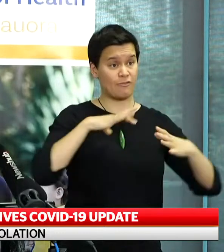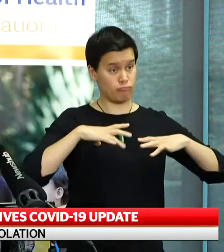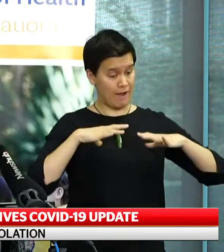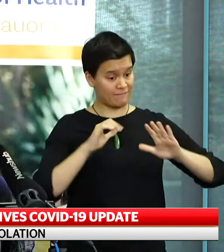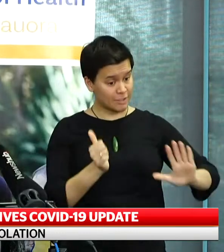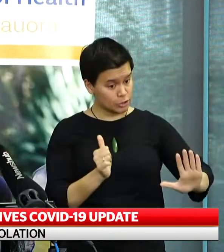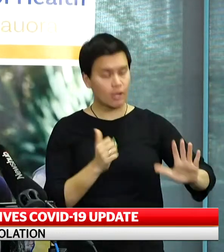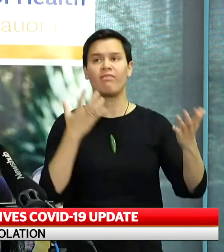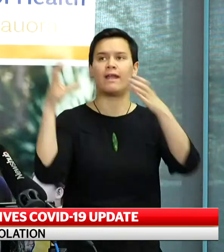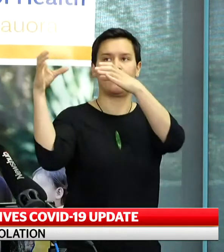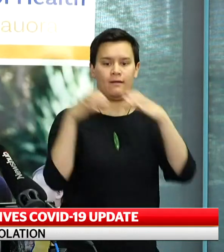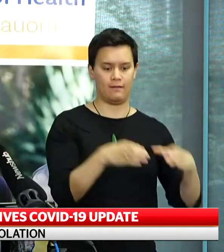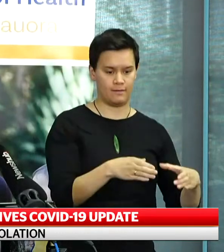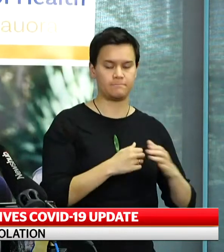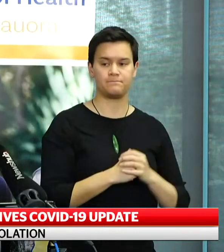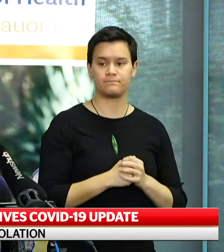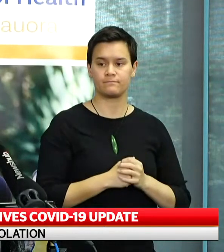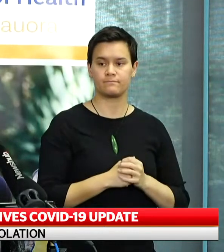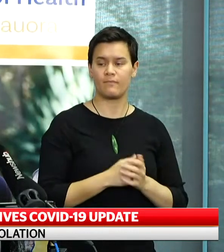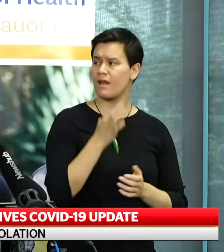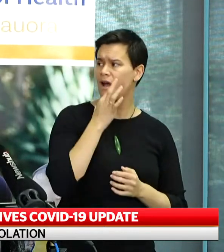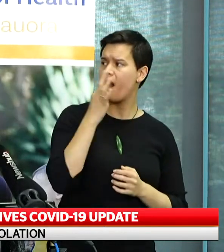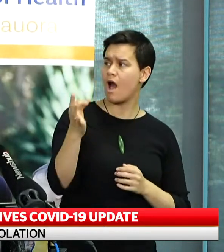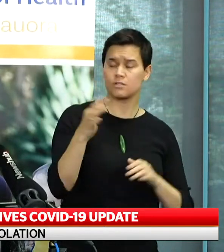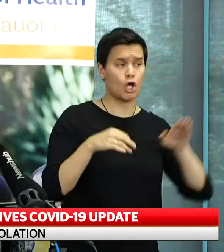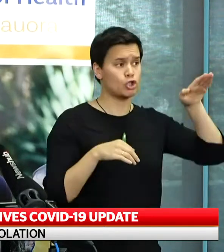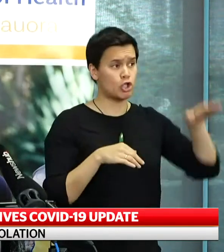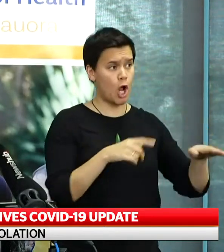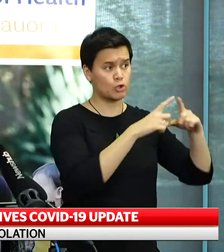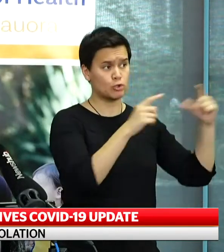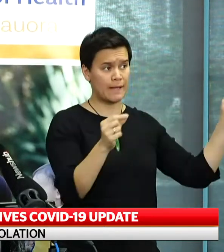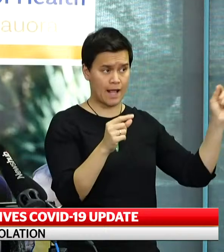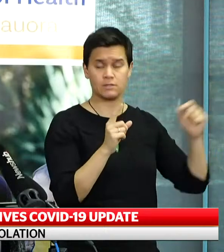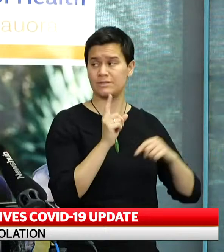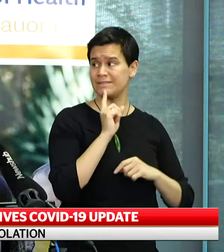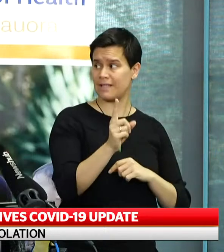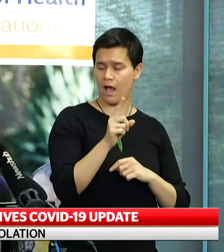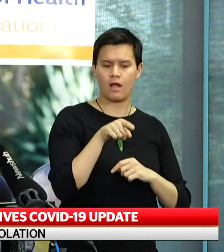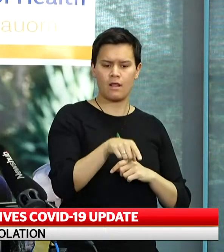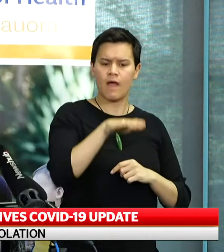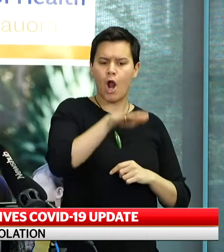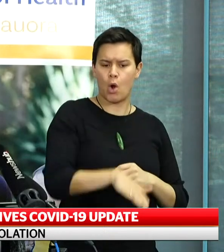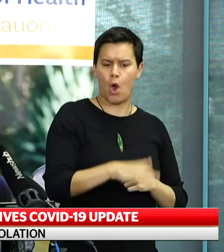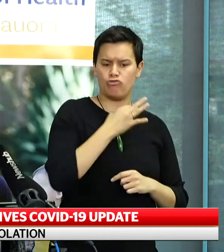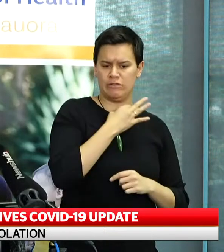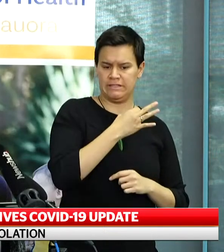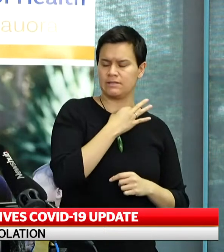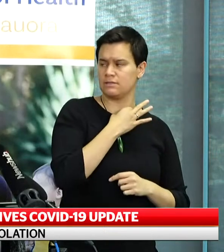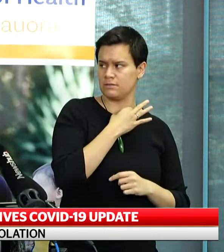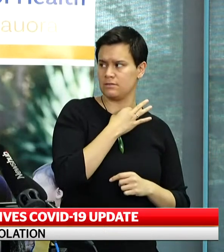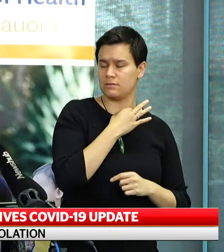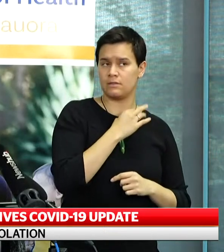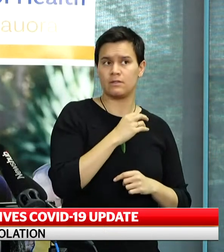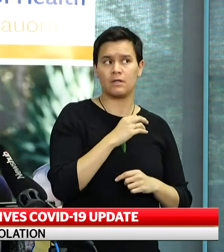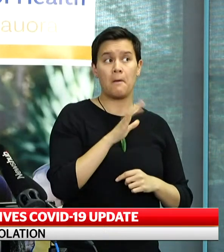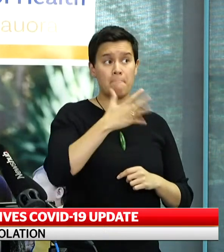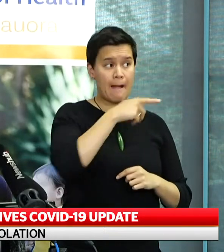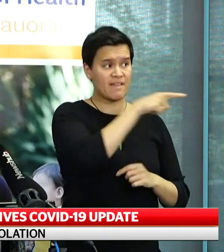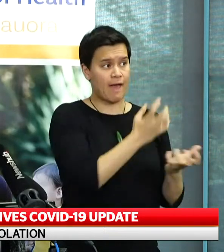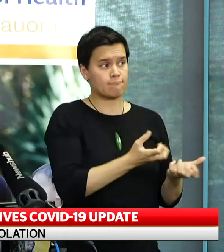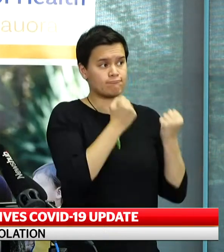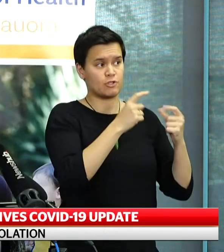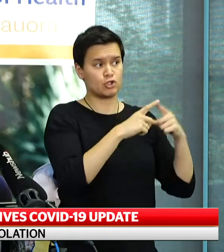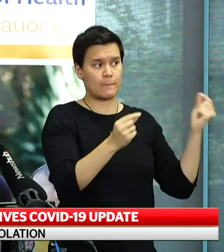the child that's currently this low risk situation, you talked about the earlier trip to Japan potentially being looked at as an explanation